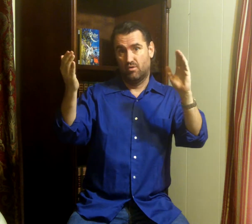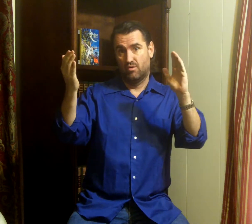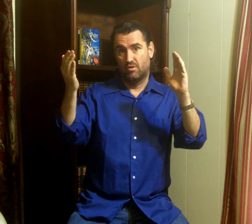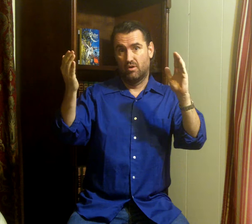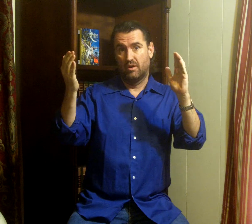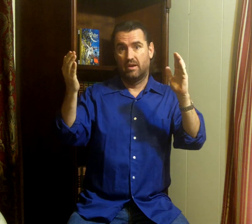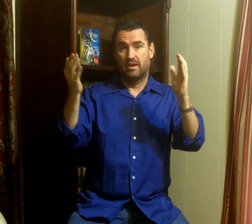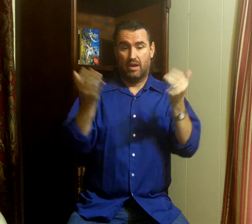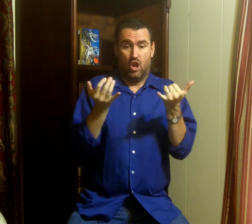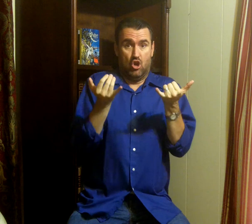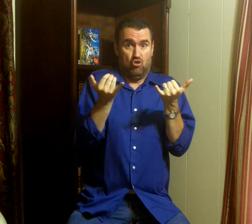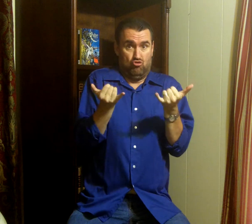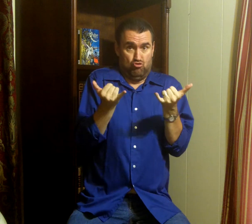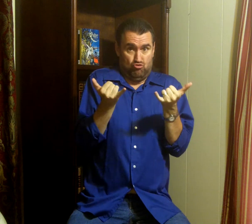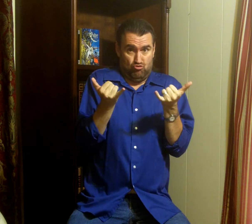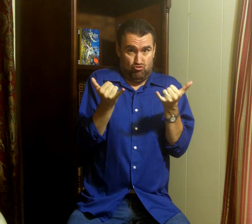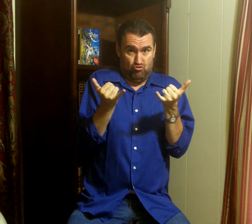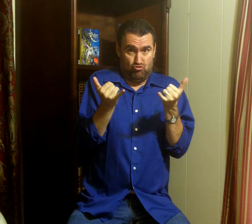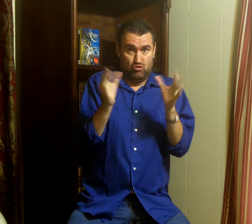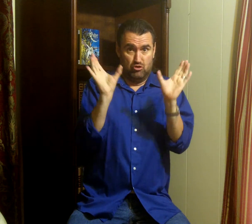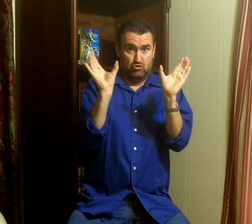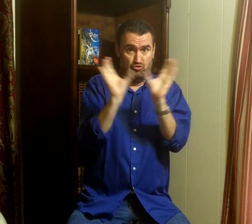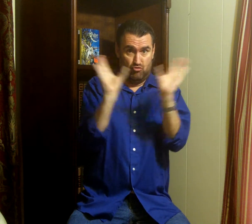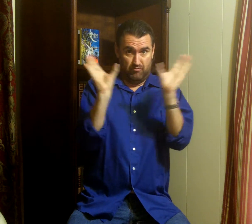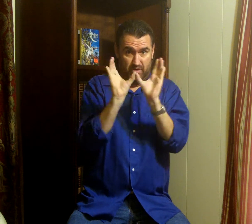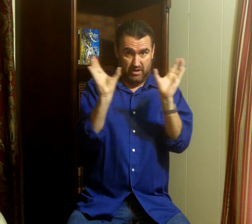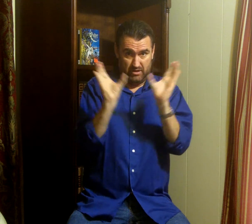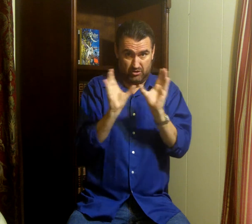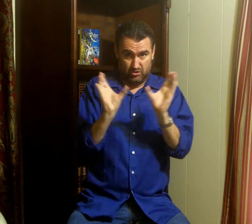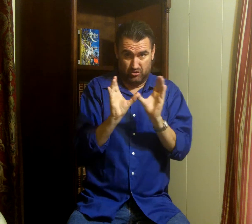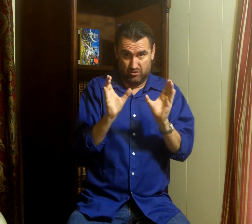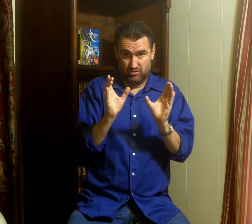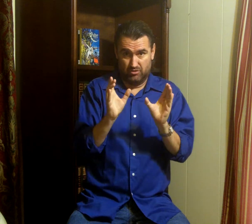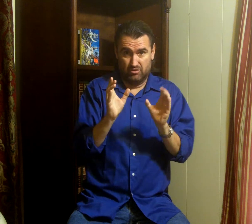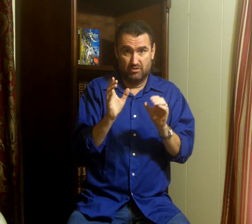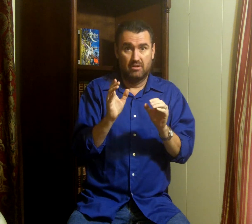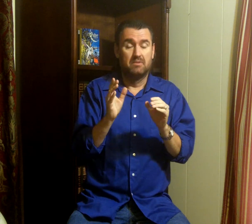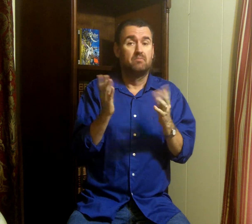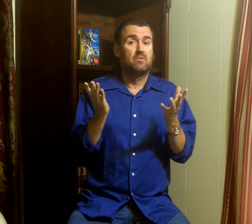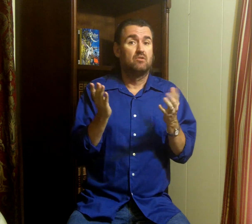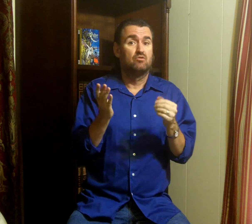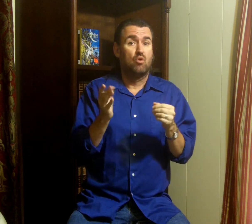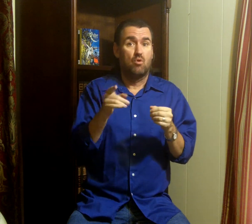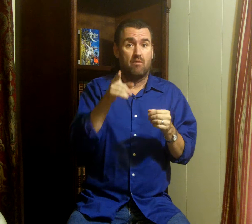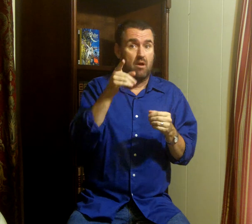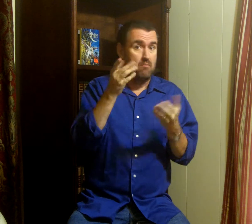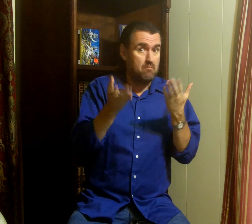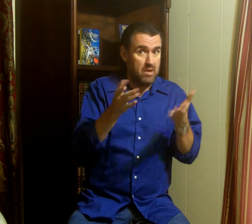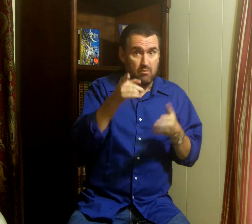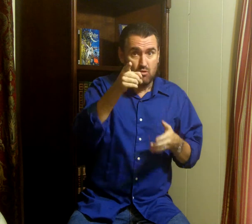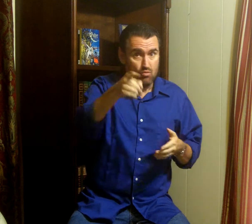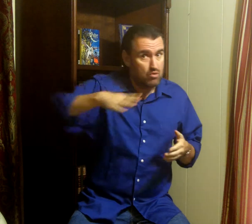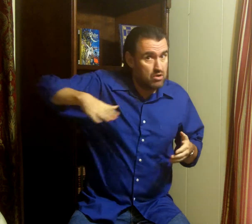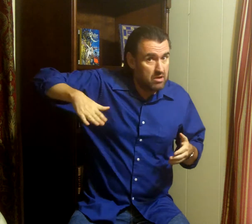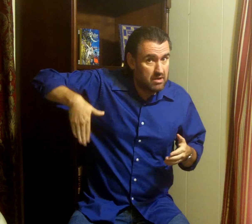current certifications that you, if you're not yet certified, may be able to get. Now keep in